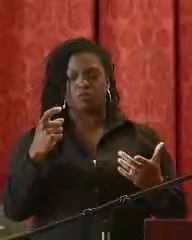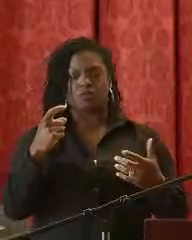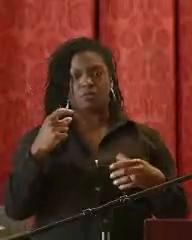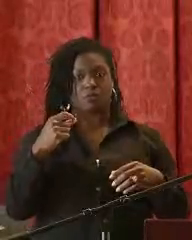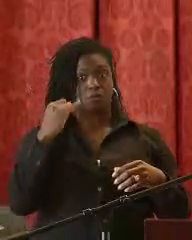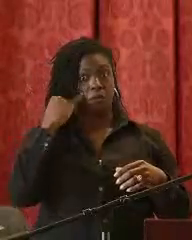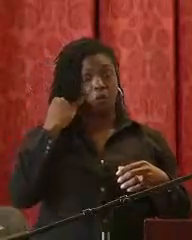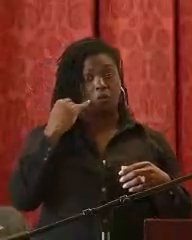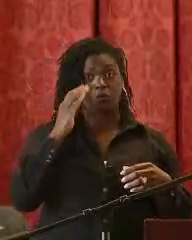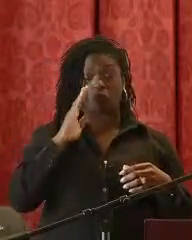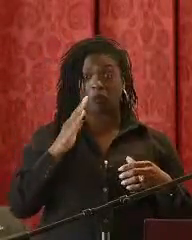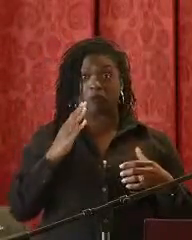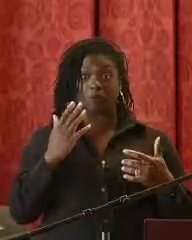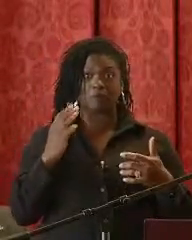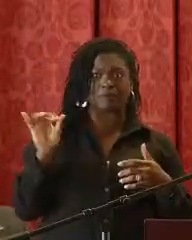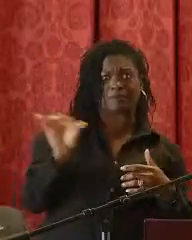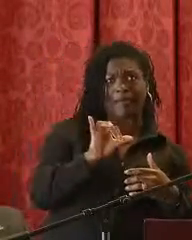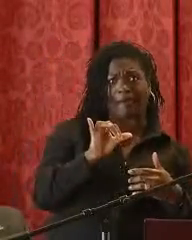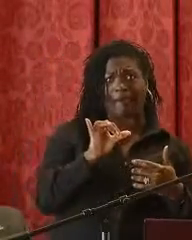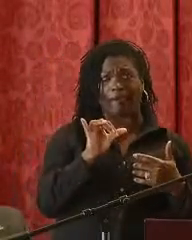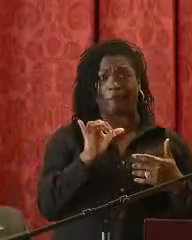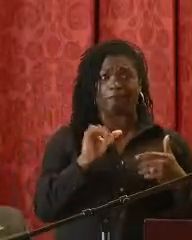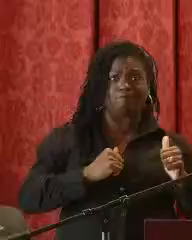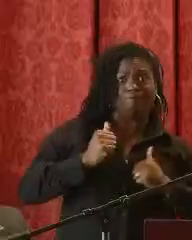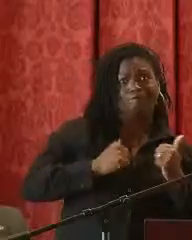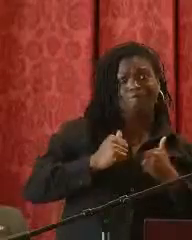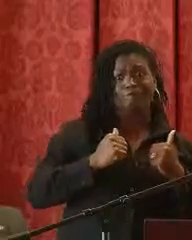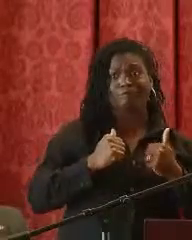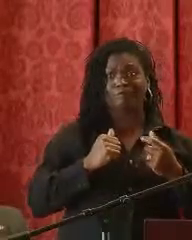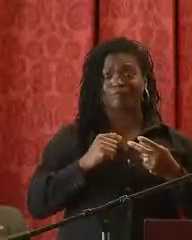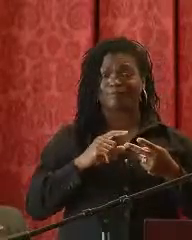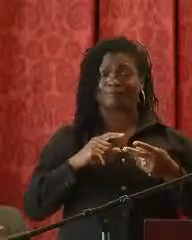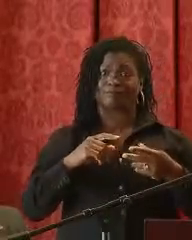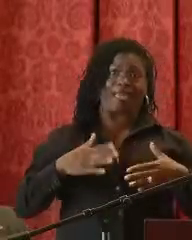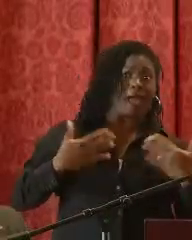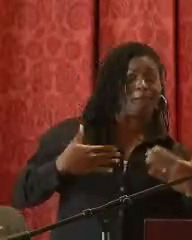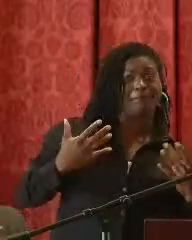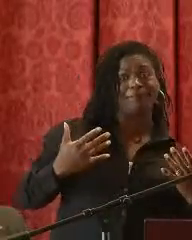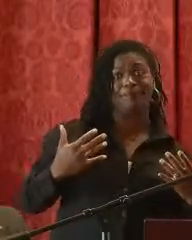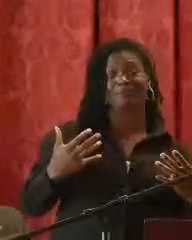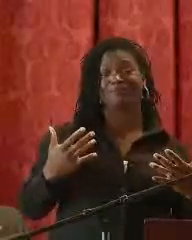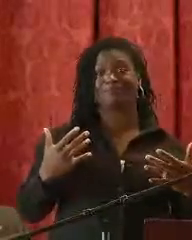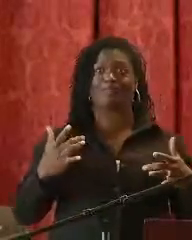Would I be as happy as I am, adventurous, spontaneous,